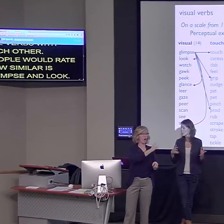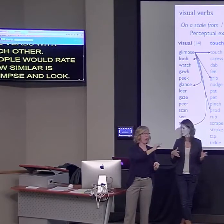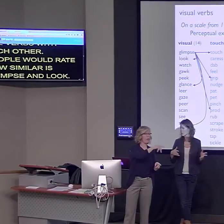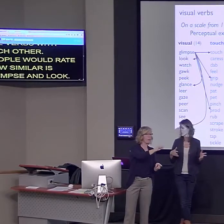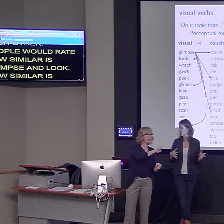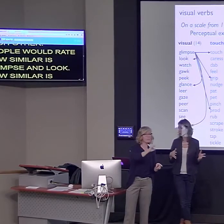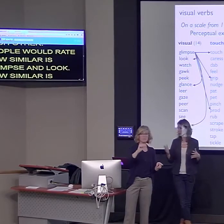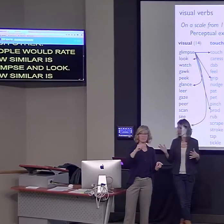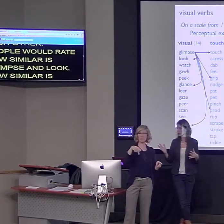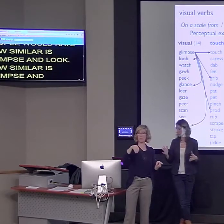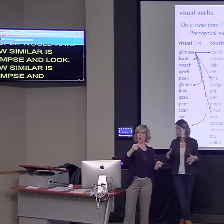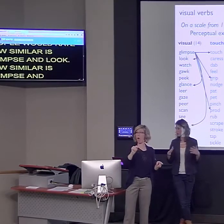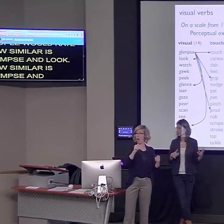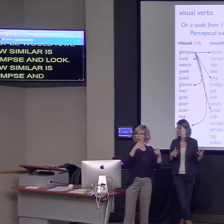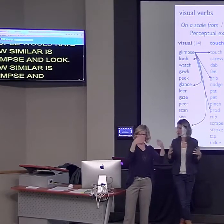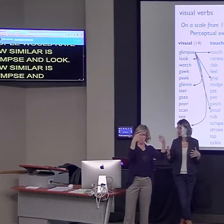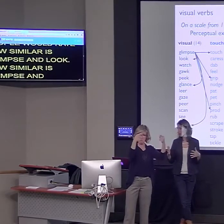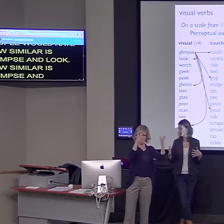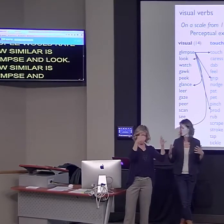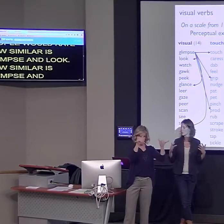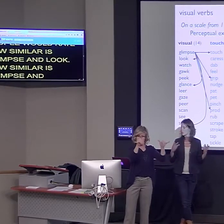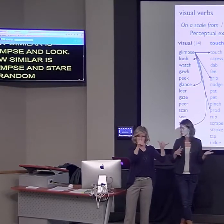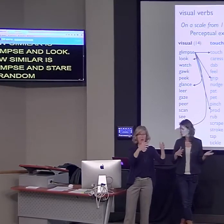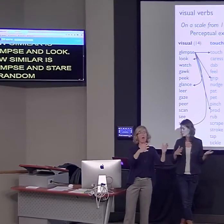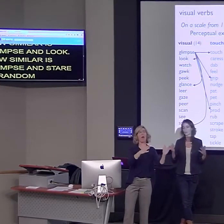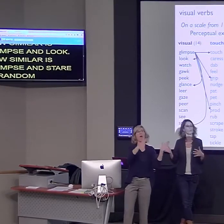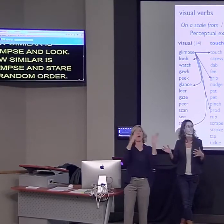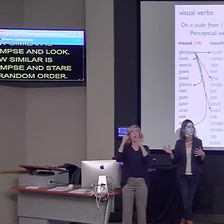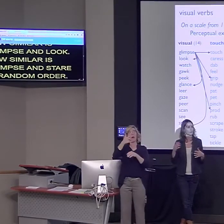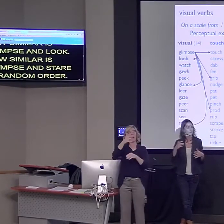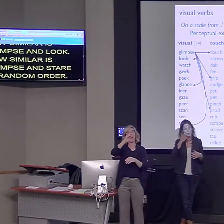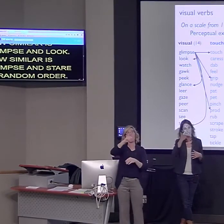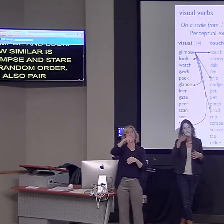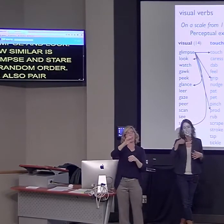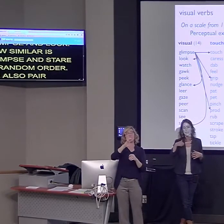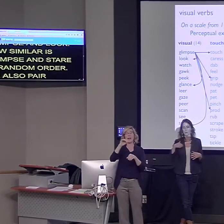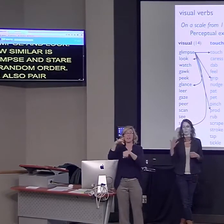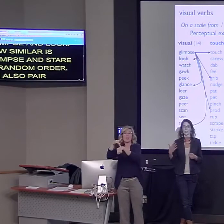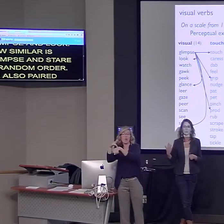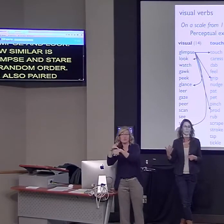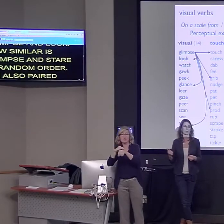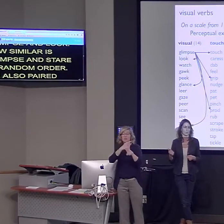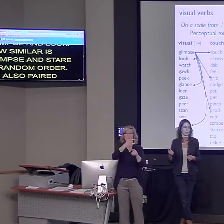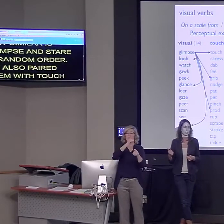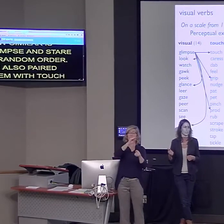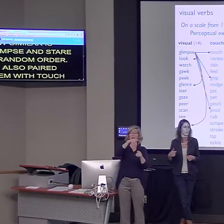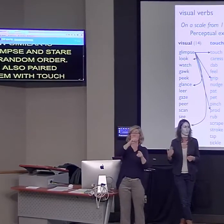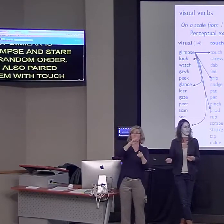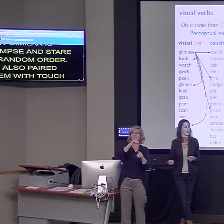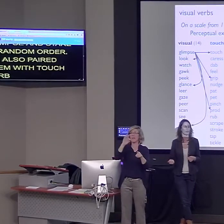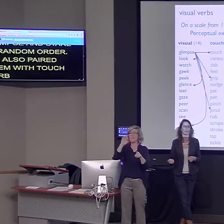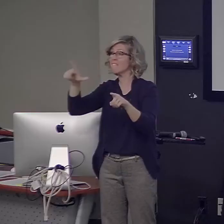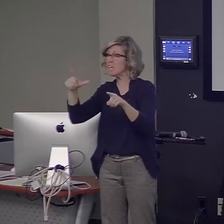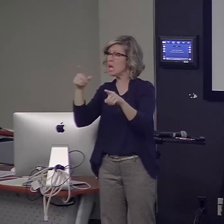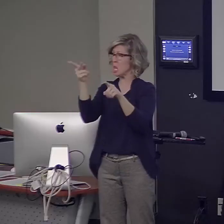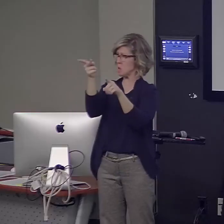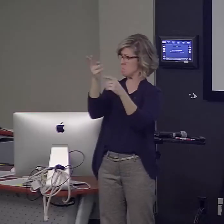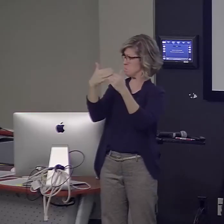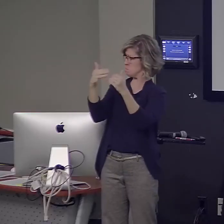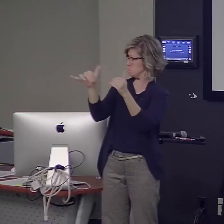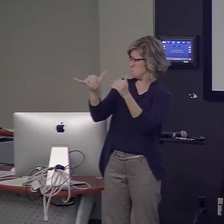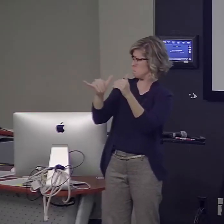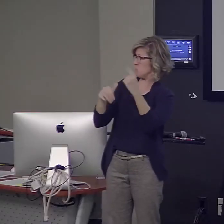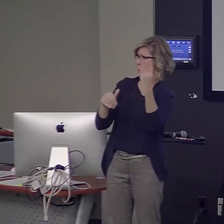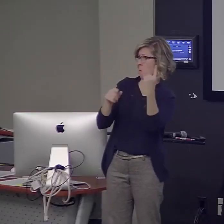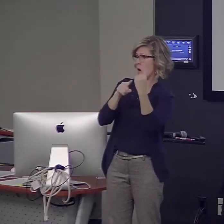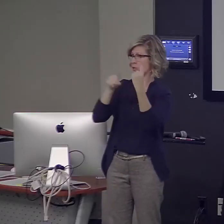also paired them with touch verbs like glimpse and touch, glimpse and feel, right? Participants completed these surveys online.